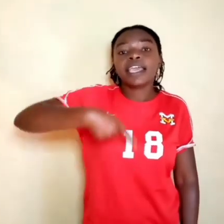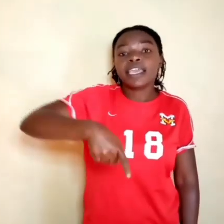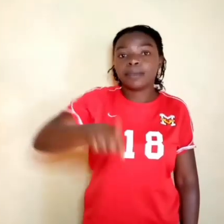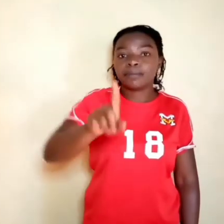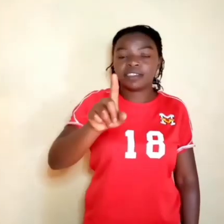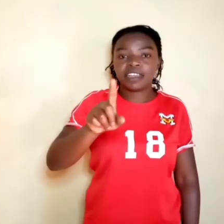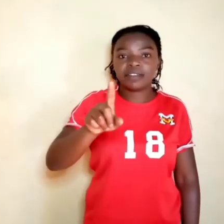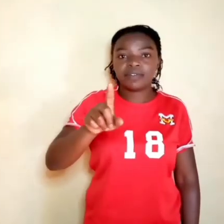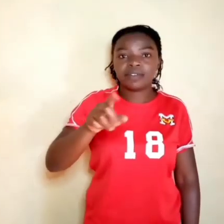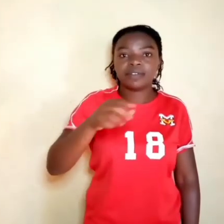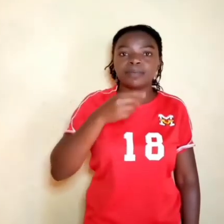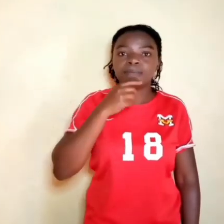himself,